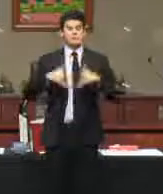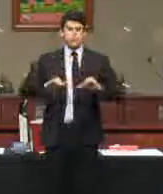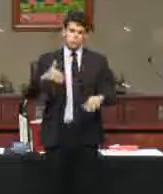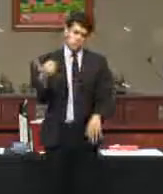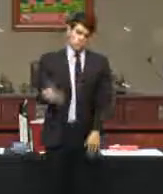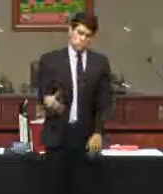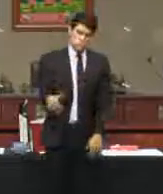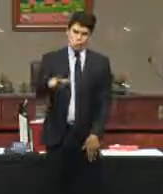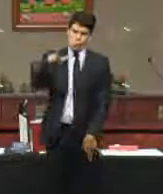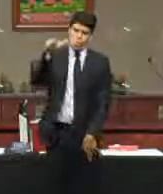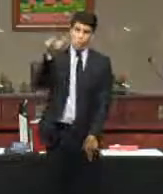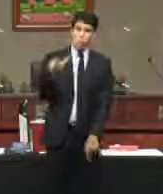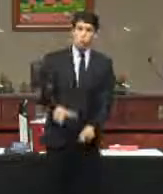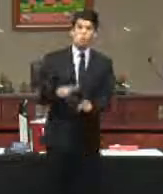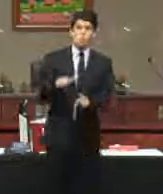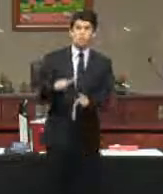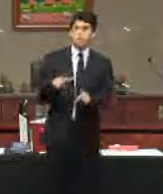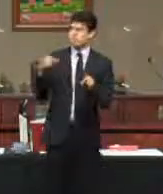collected in,